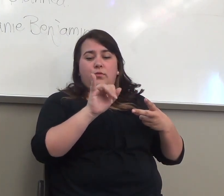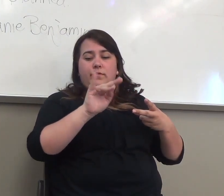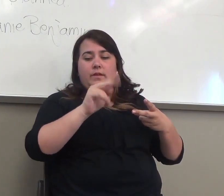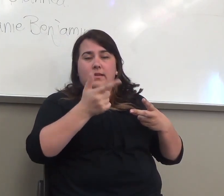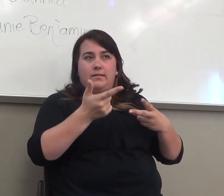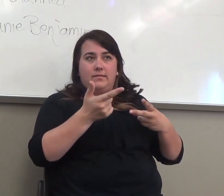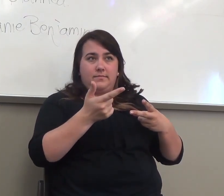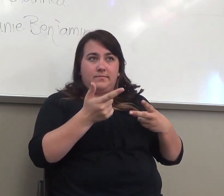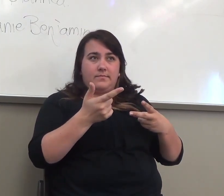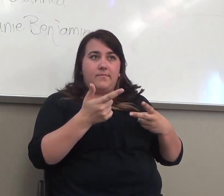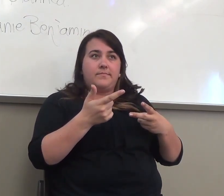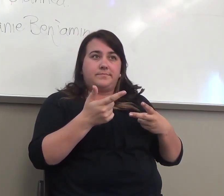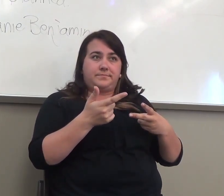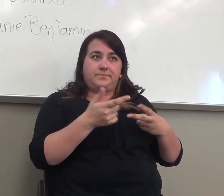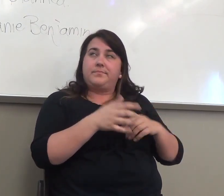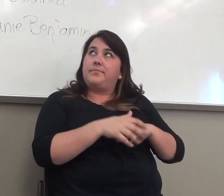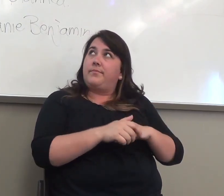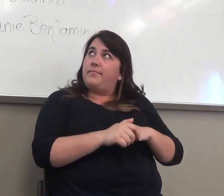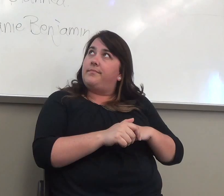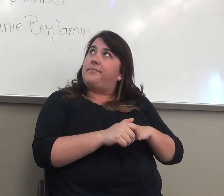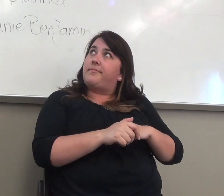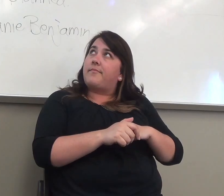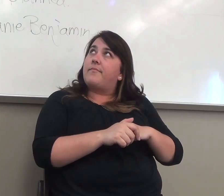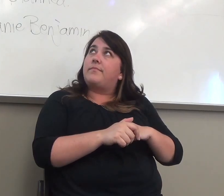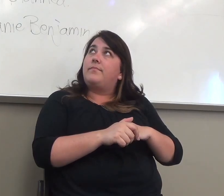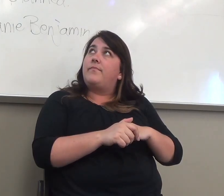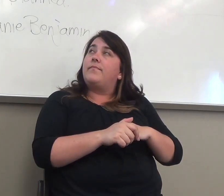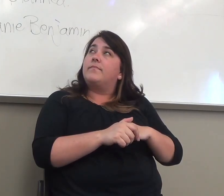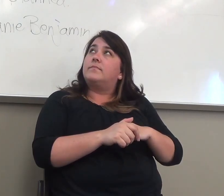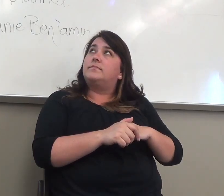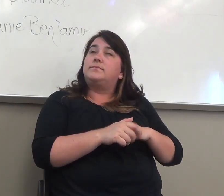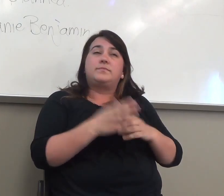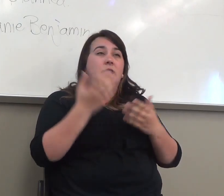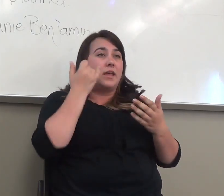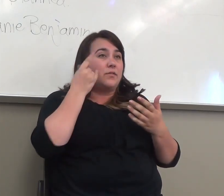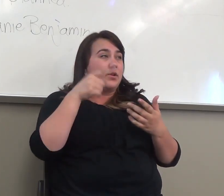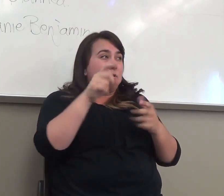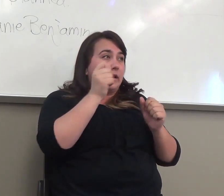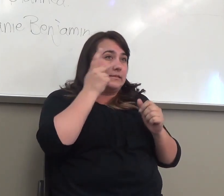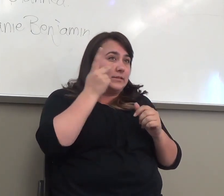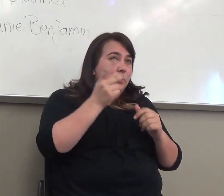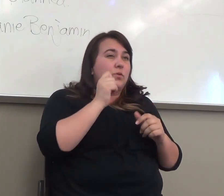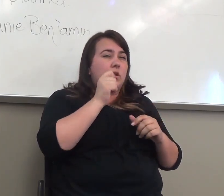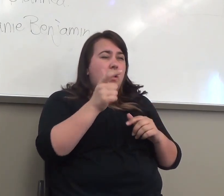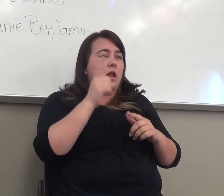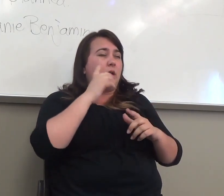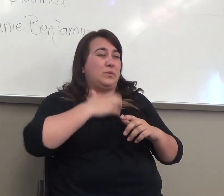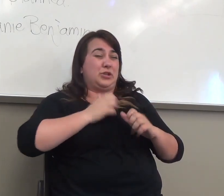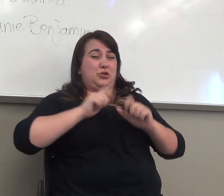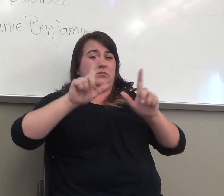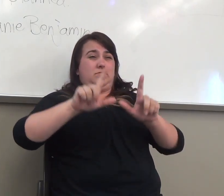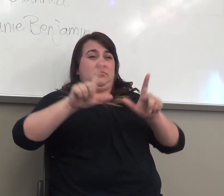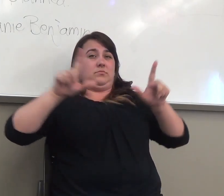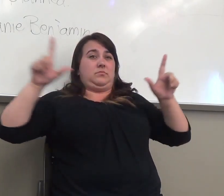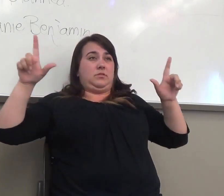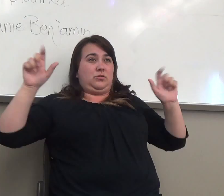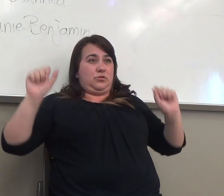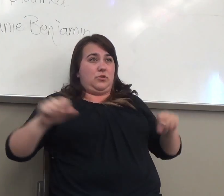haven't set my settings on here. And I don't know whether you guys can see this, and I wish there were a way to make these bigger, but you see